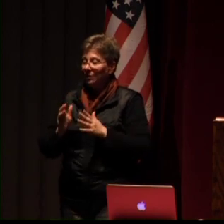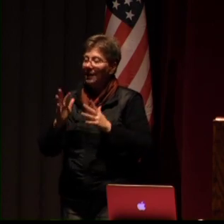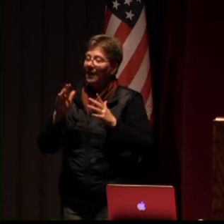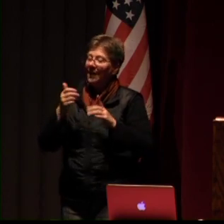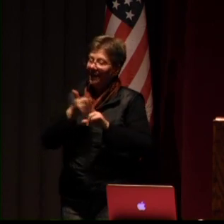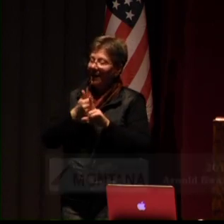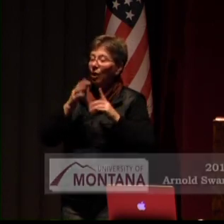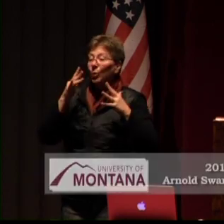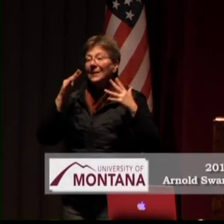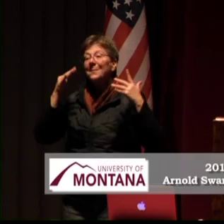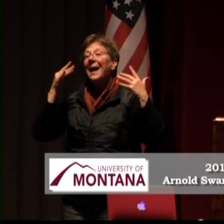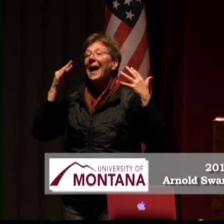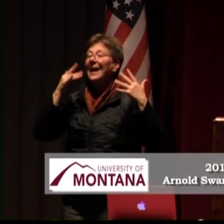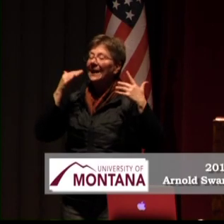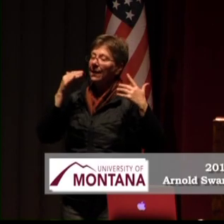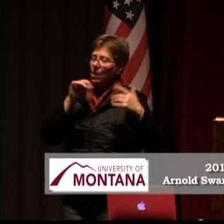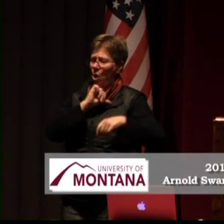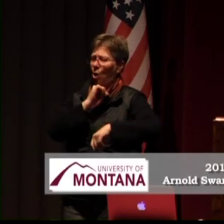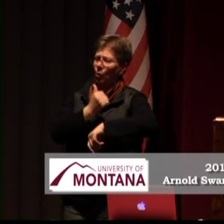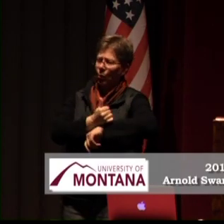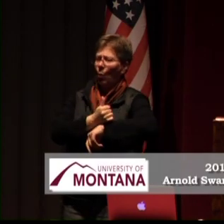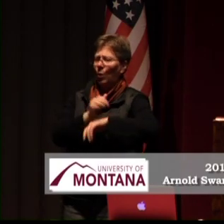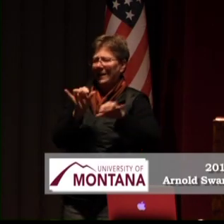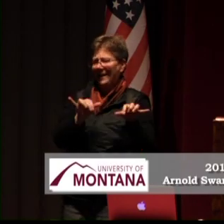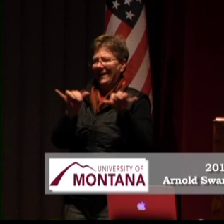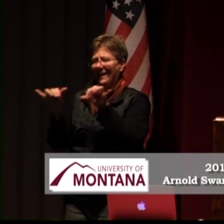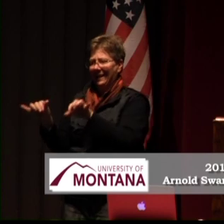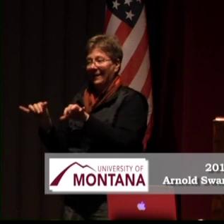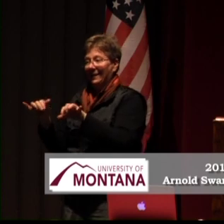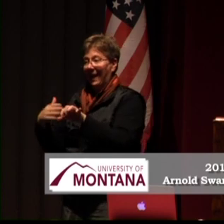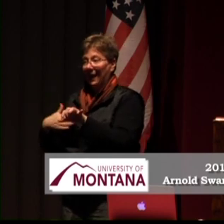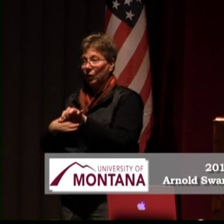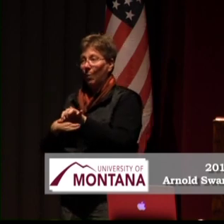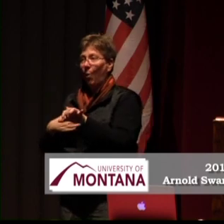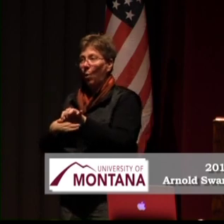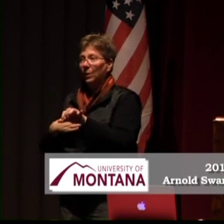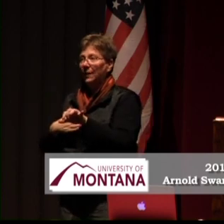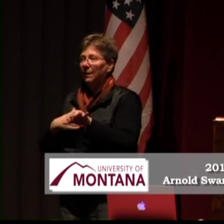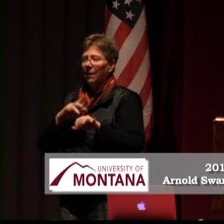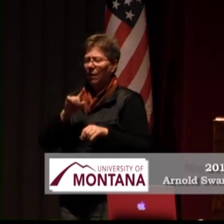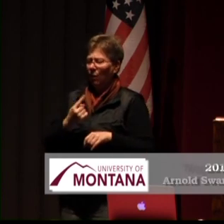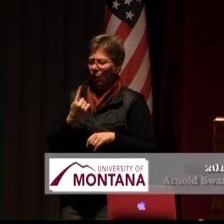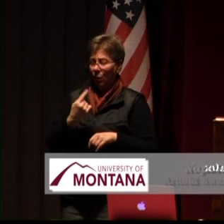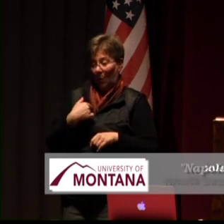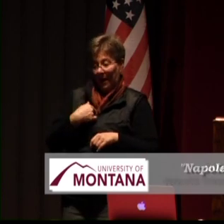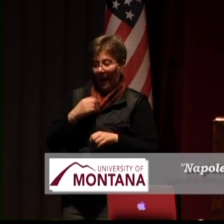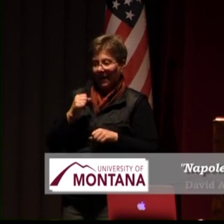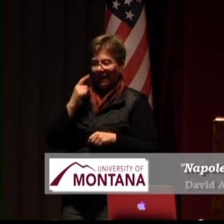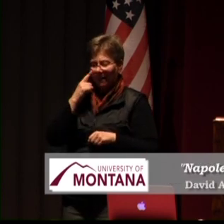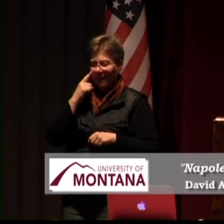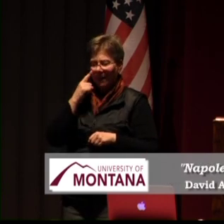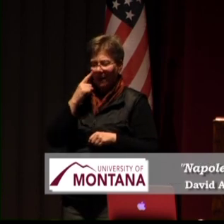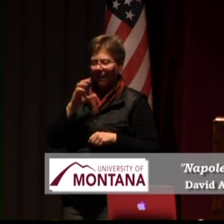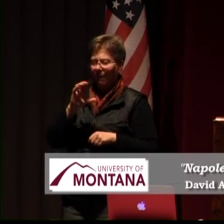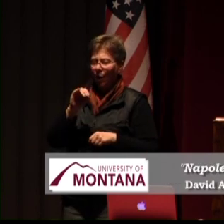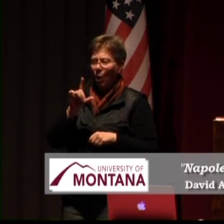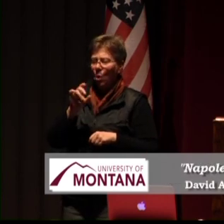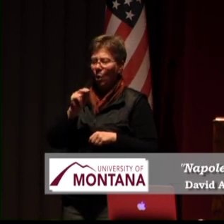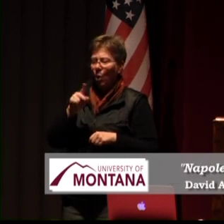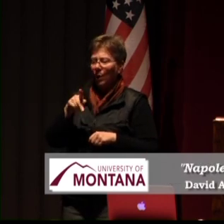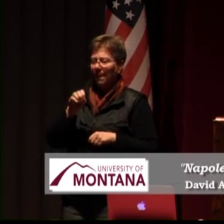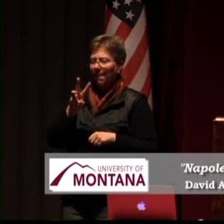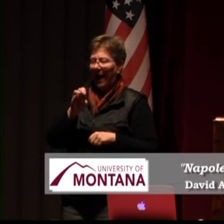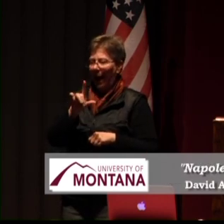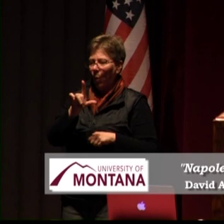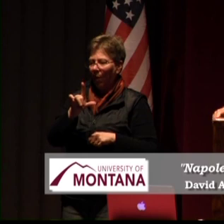charismatic, authoritative type leaders? The only one I can think of is probably Colin Powell is the closest